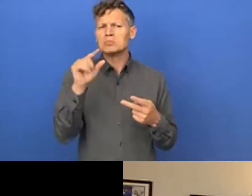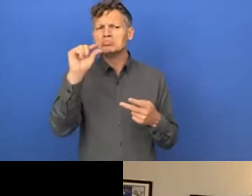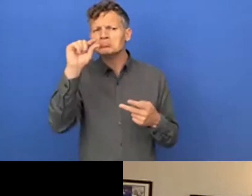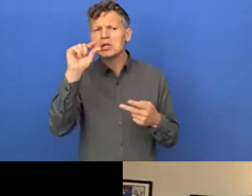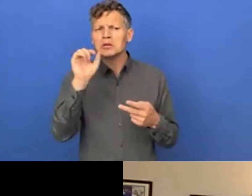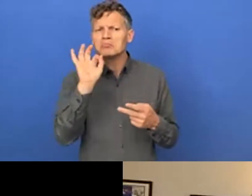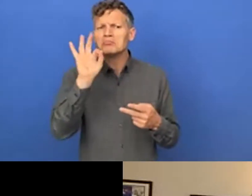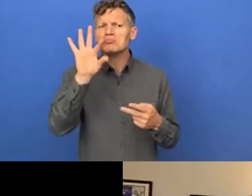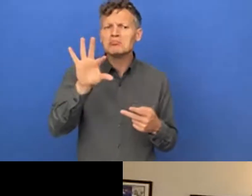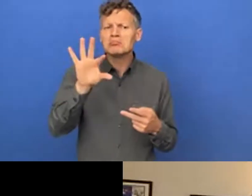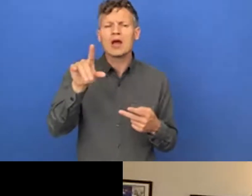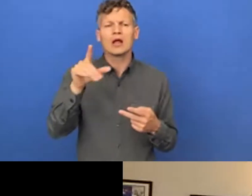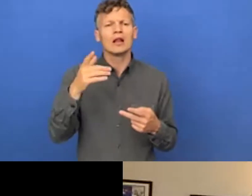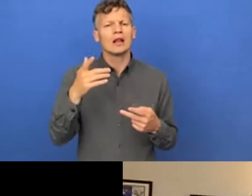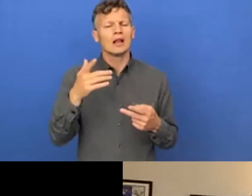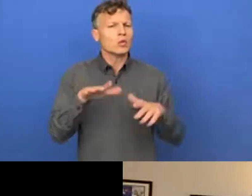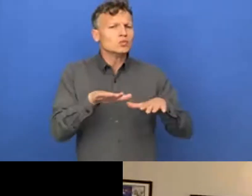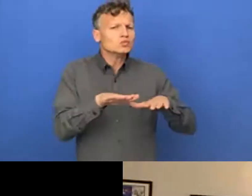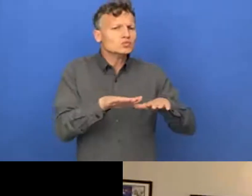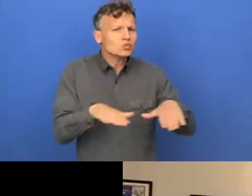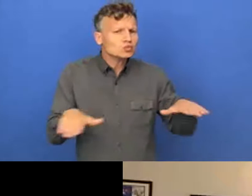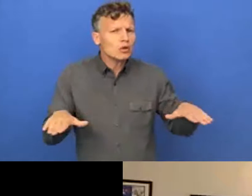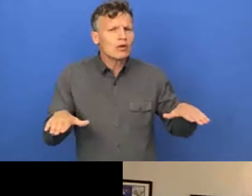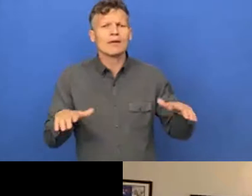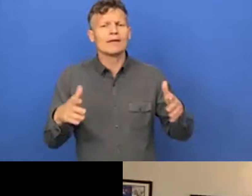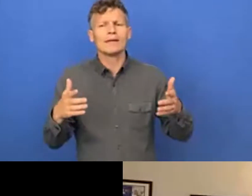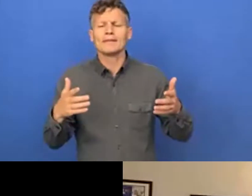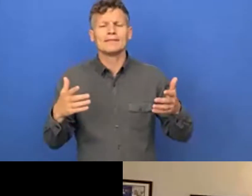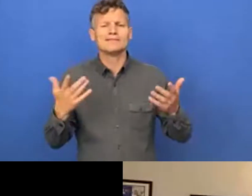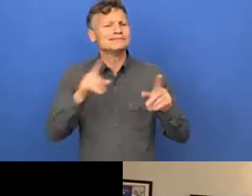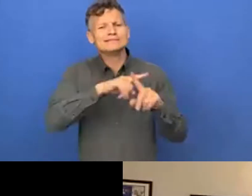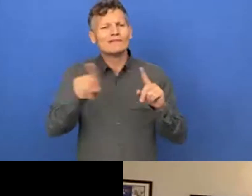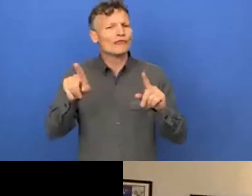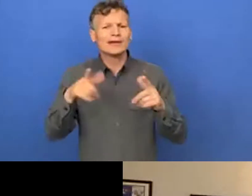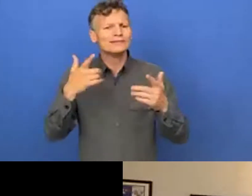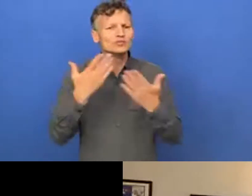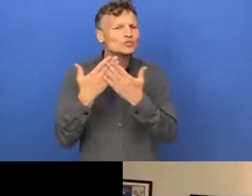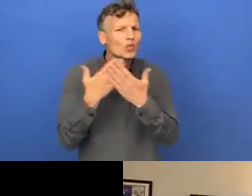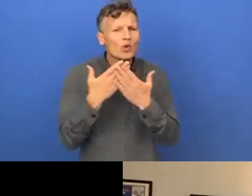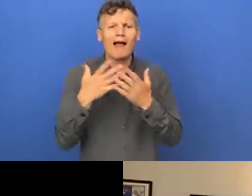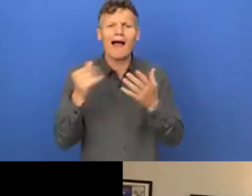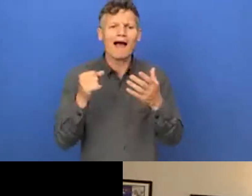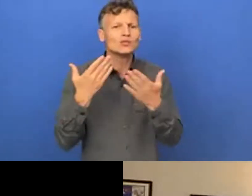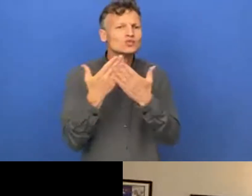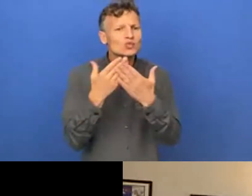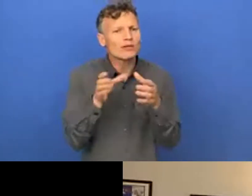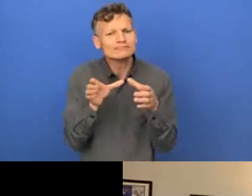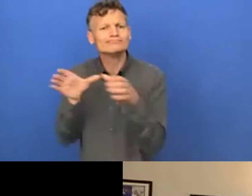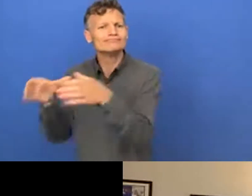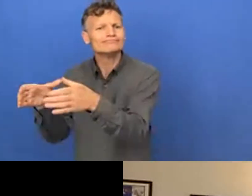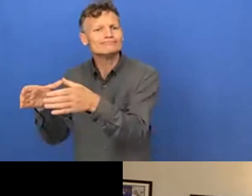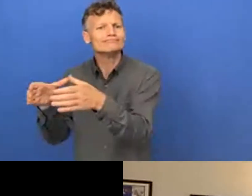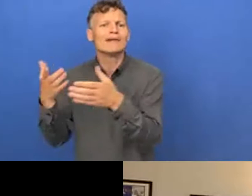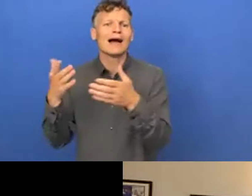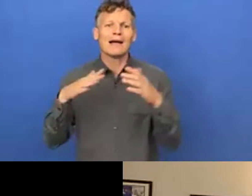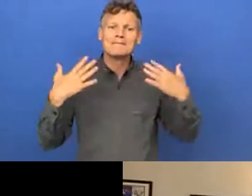study in many different types of learning settings, mainstream schools, special schools, residential institutions. So